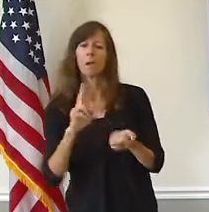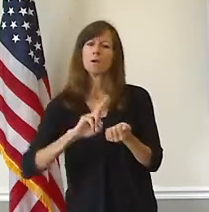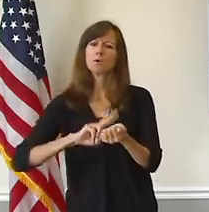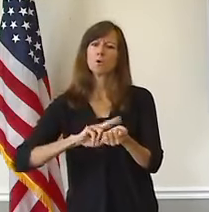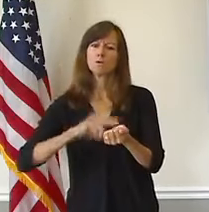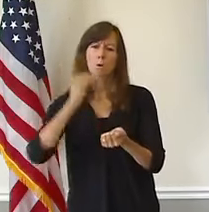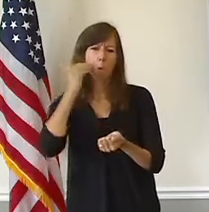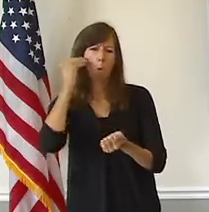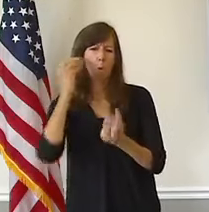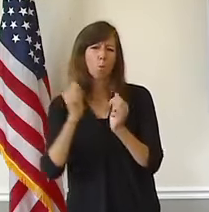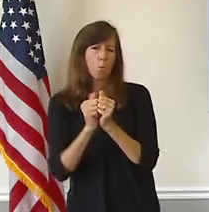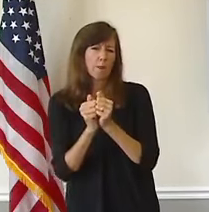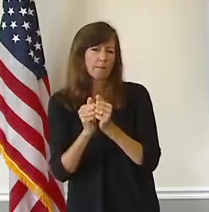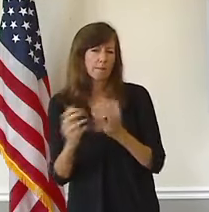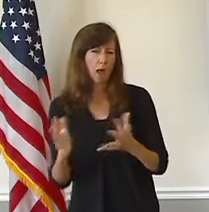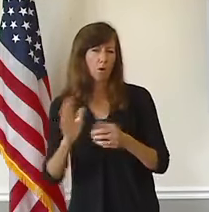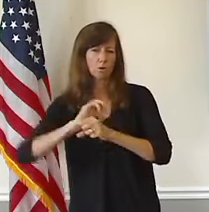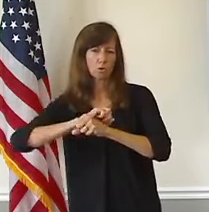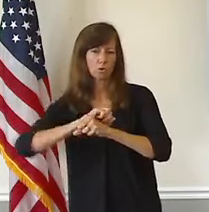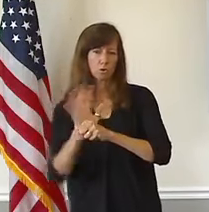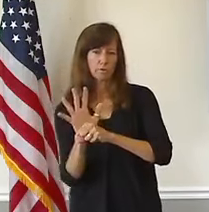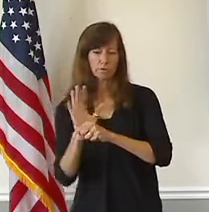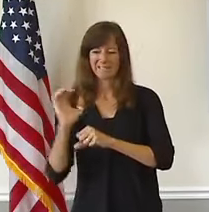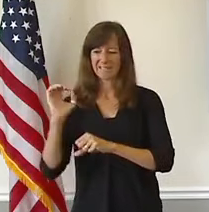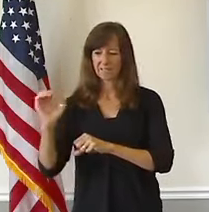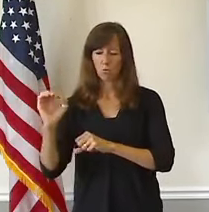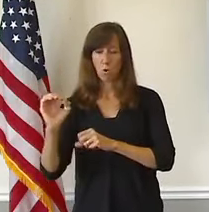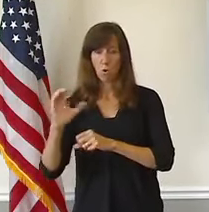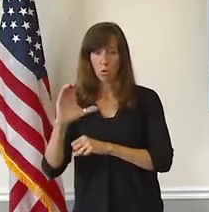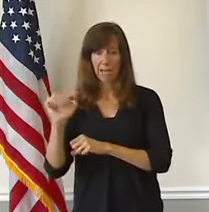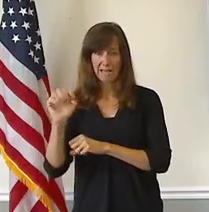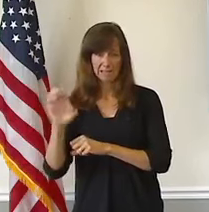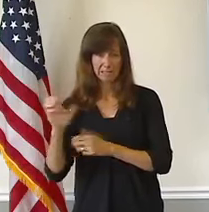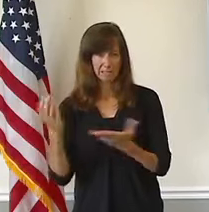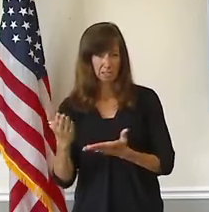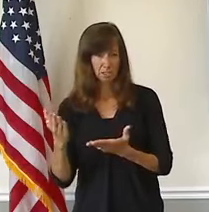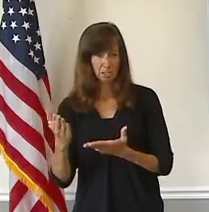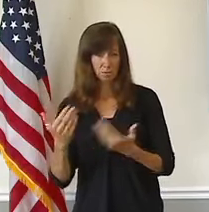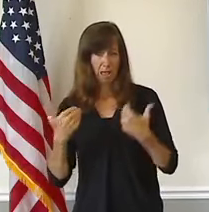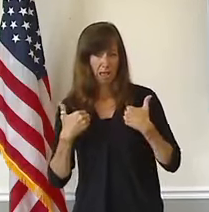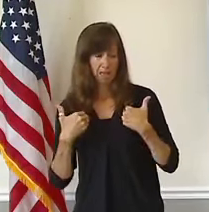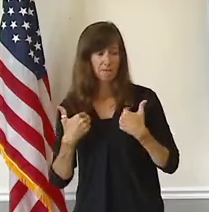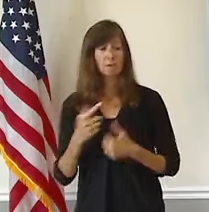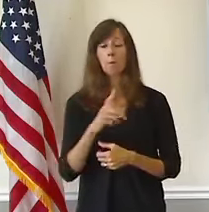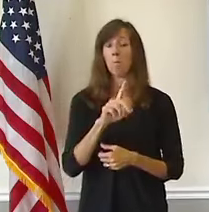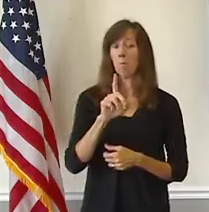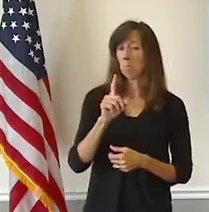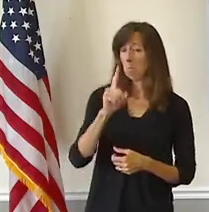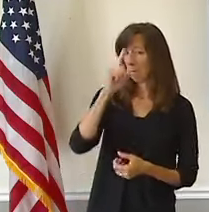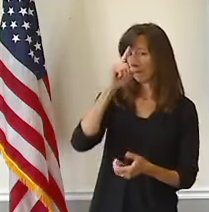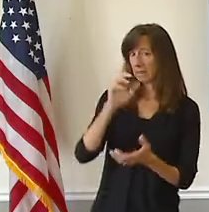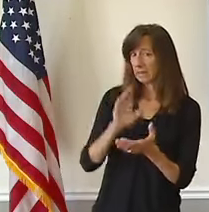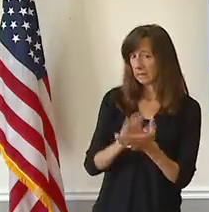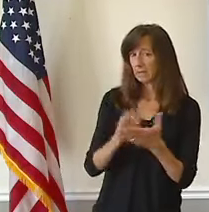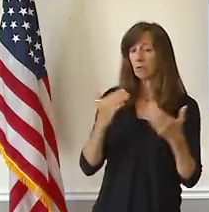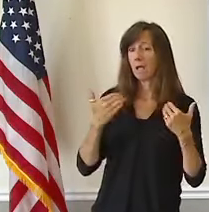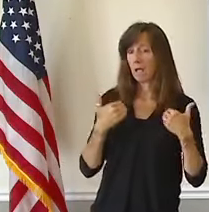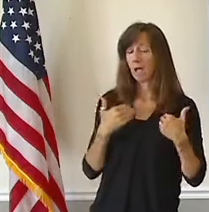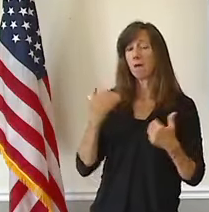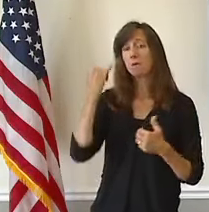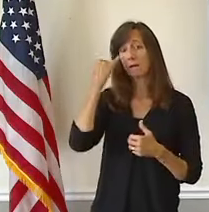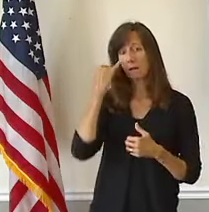That's a fine question. Do we have any nursing homes with zero? I believe we do, and if I can get that answer before we close up today, I